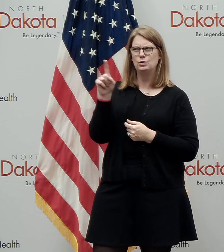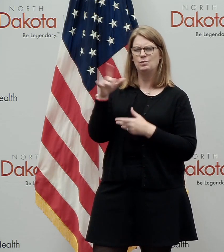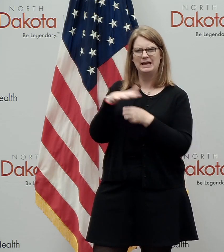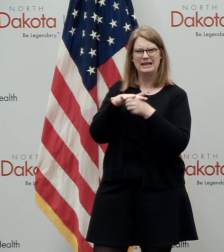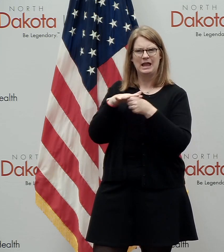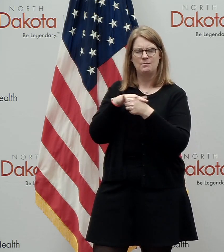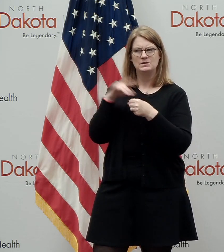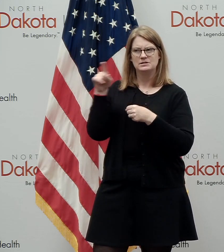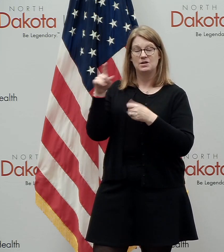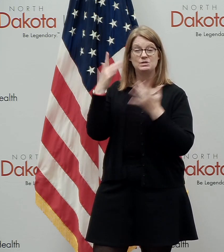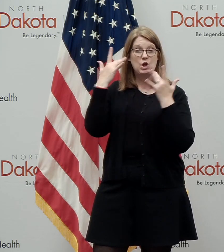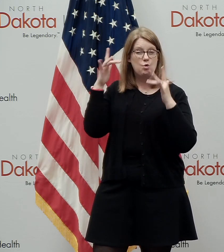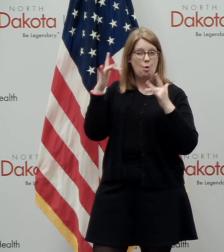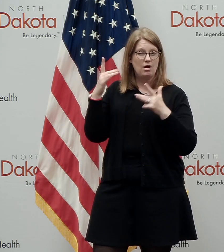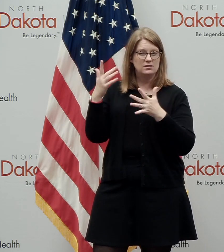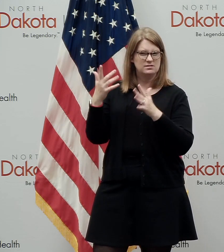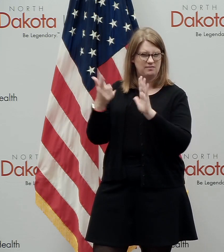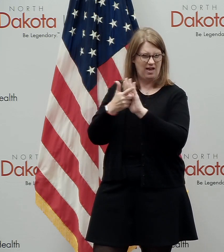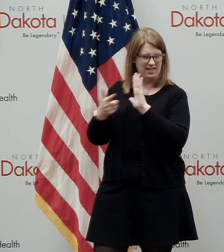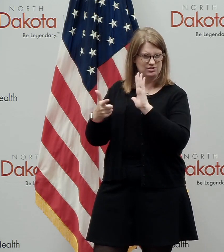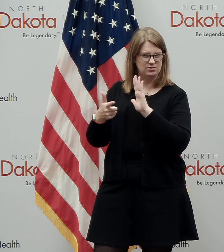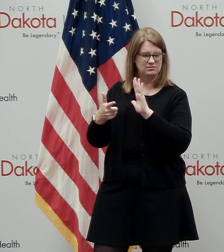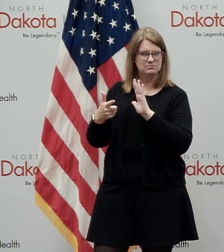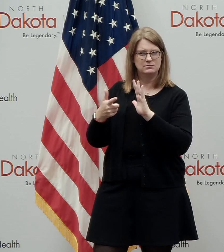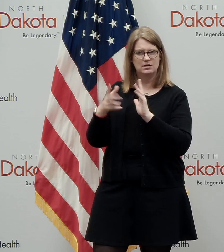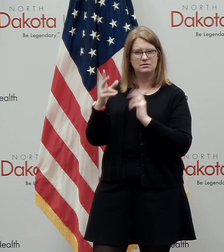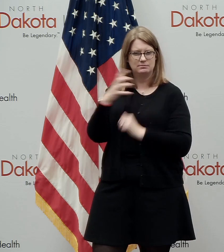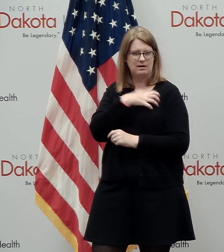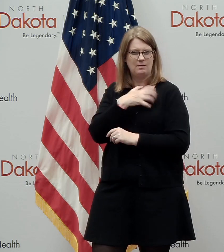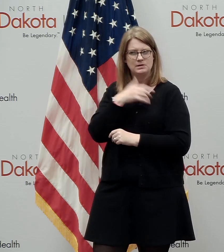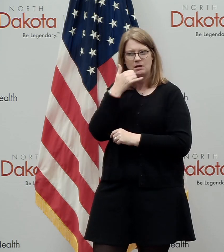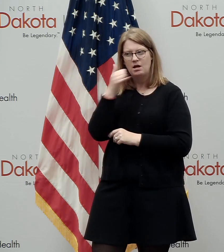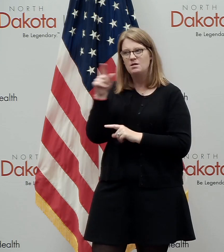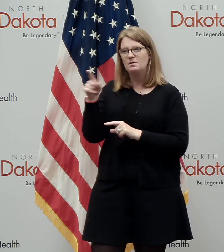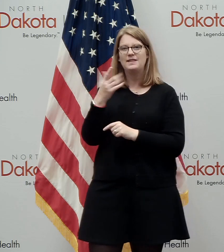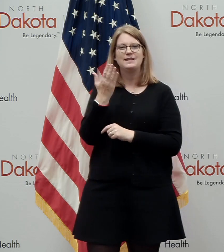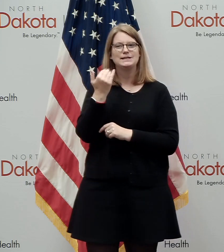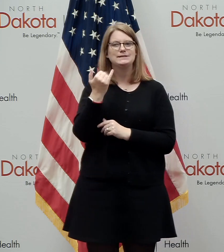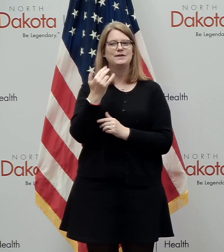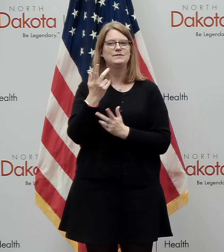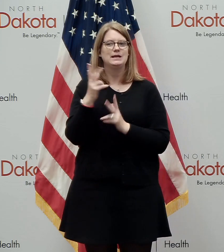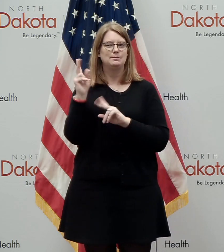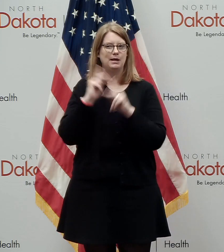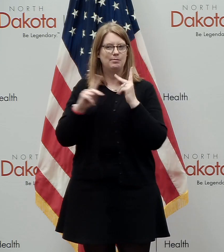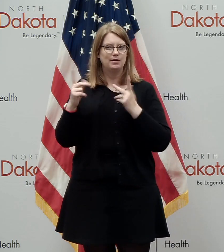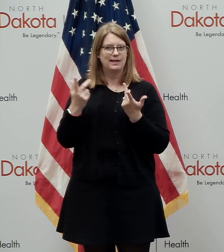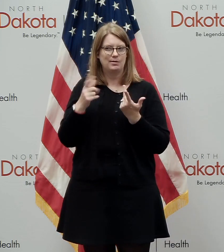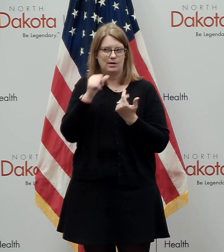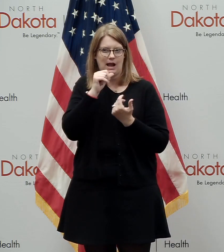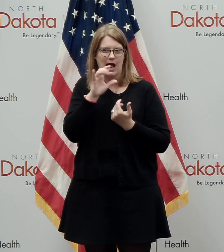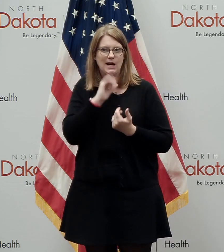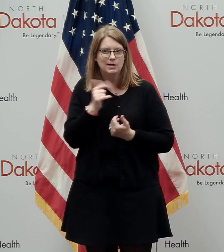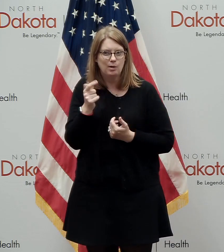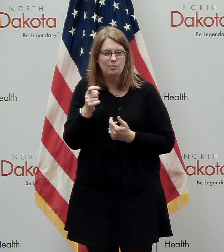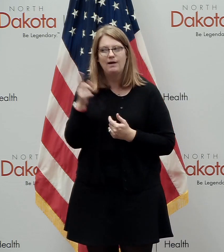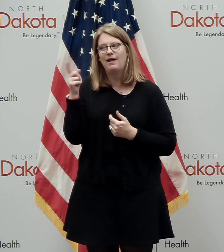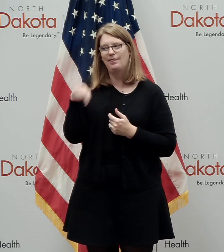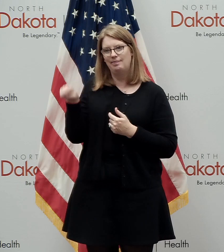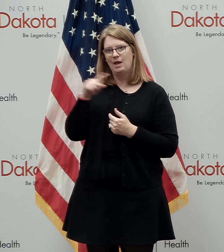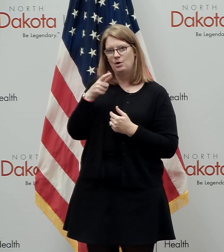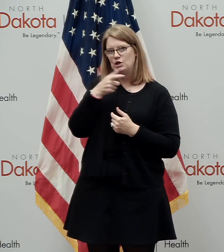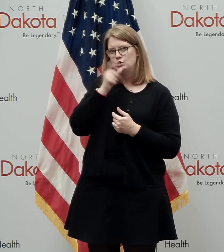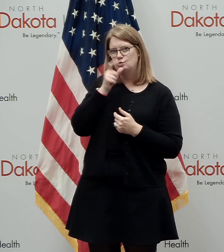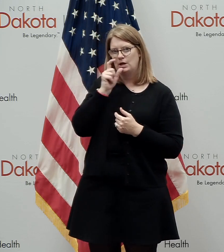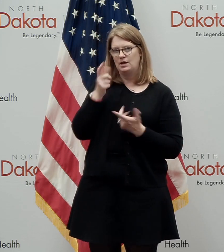was, it turned out as a noise call, you end up with 15 people that are underage drinking. I mean, I think that's what